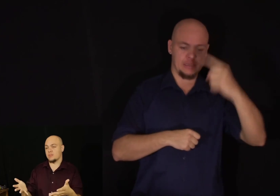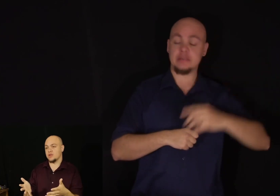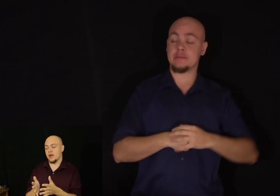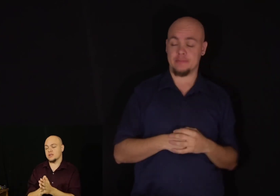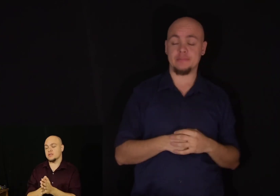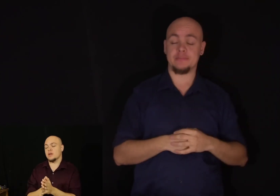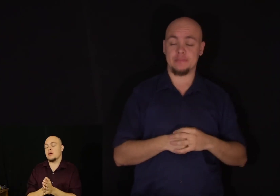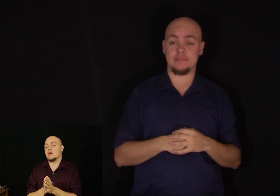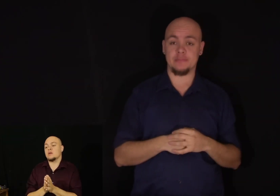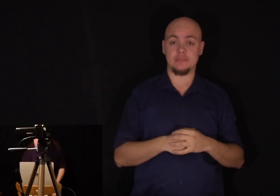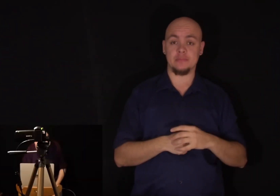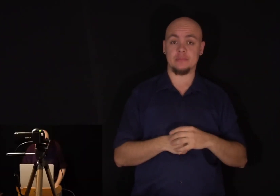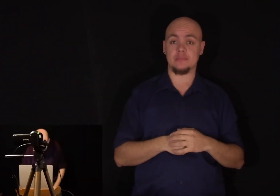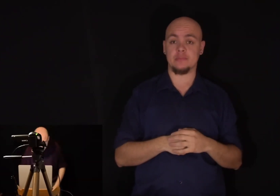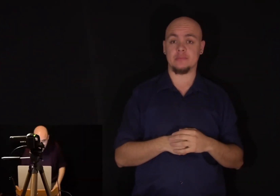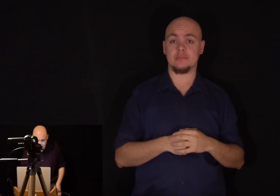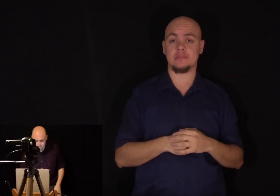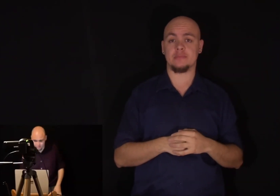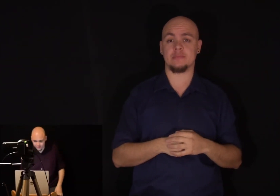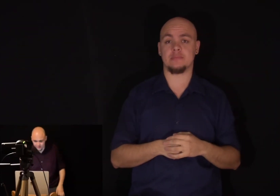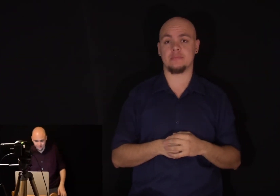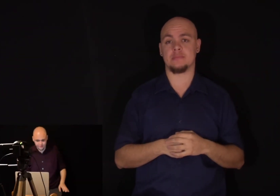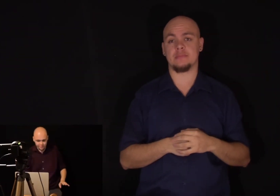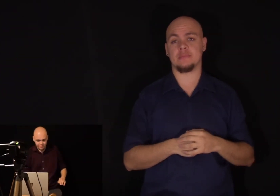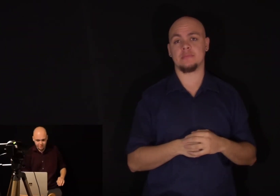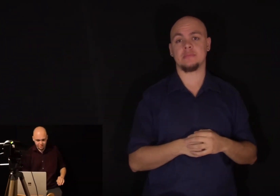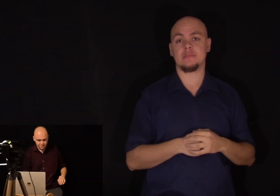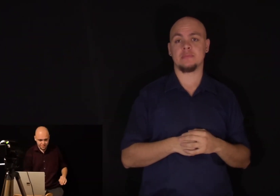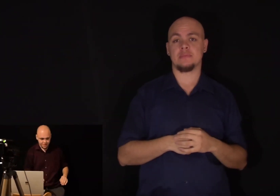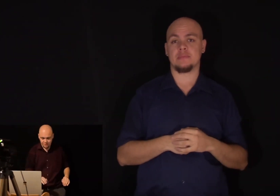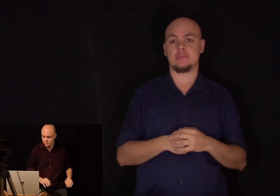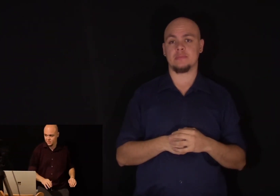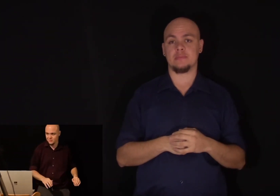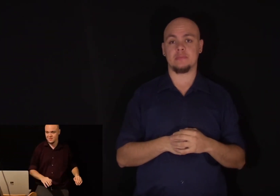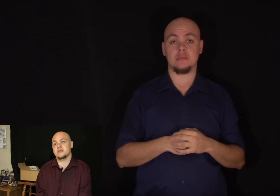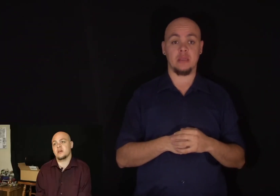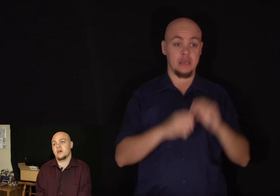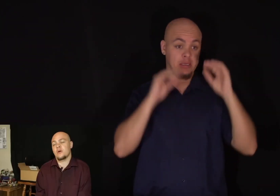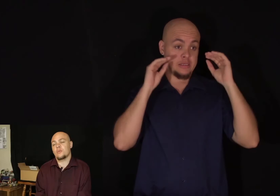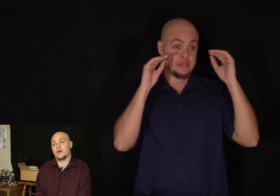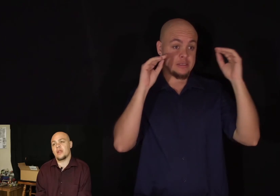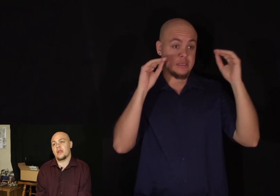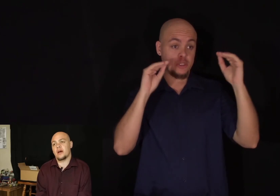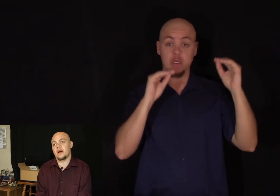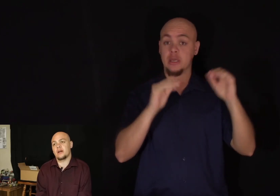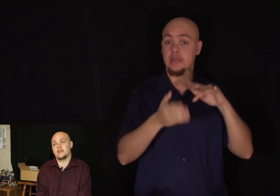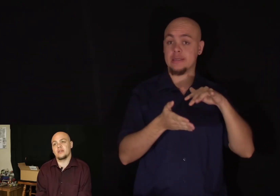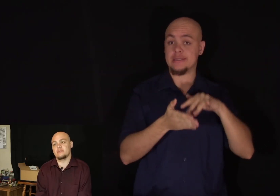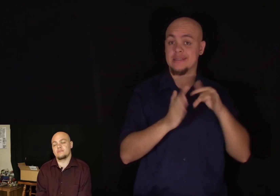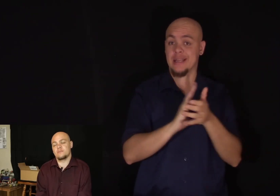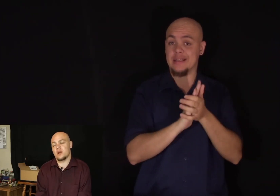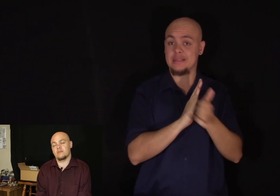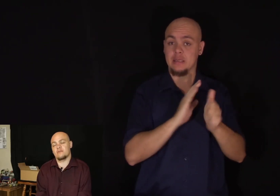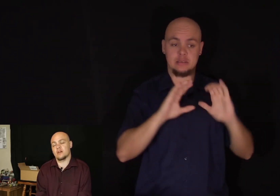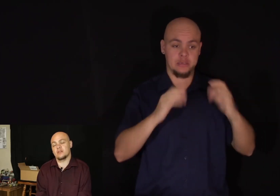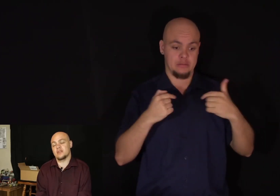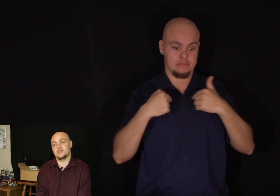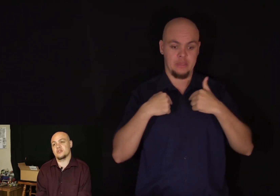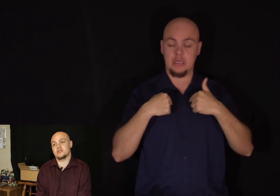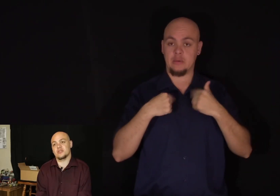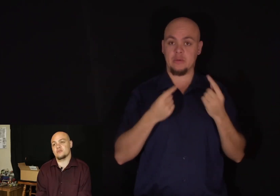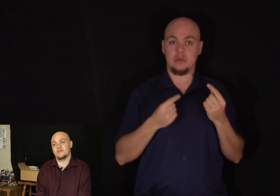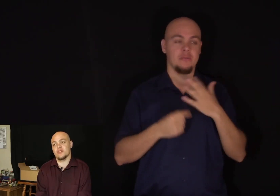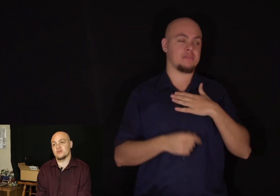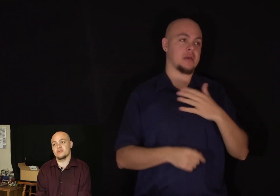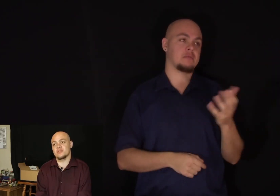life objects. Those days teaching in that study skills class, when our fucking